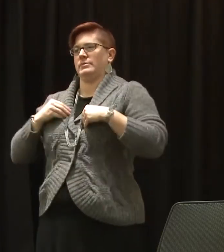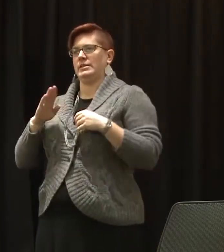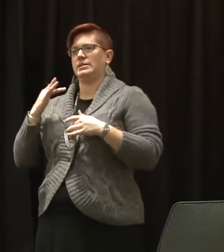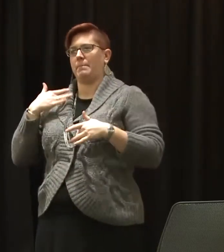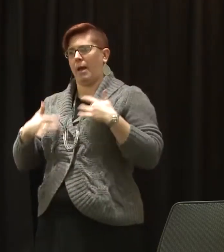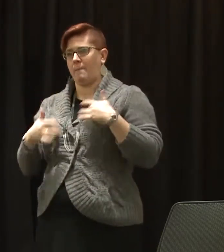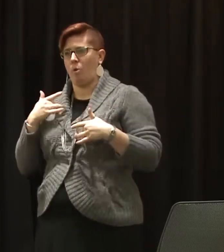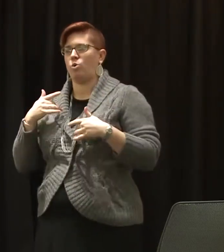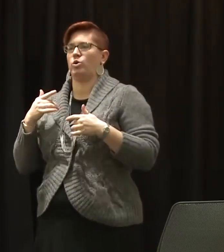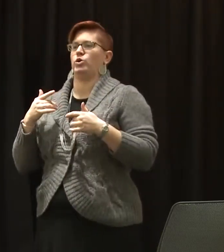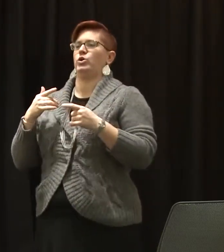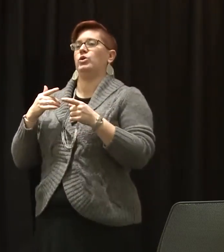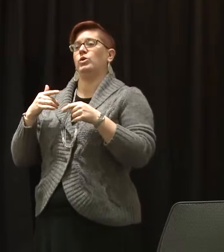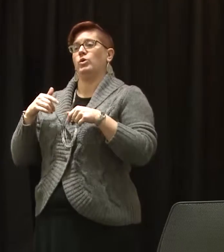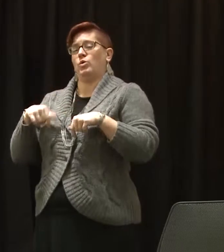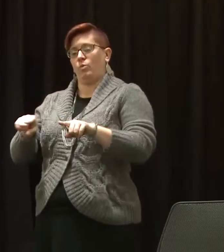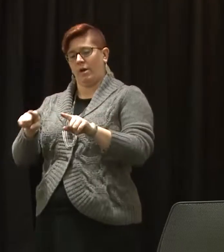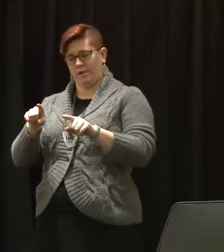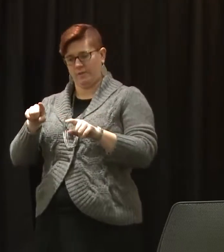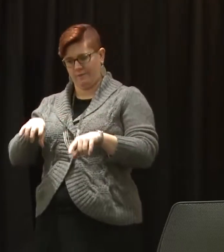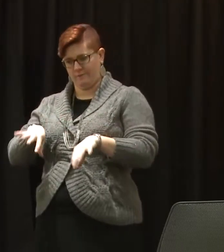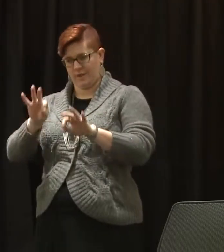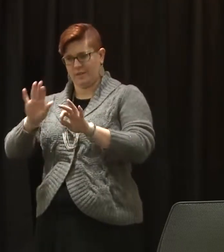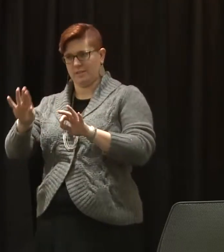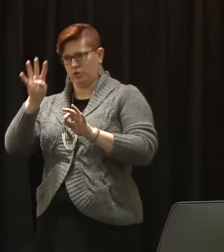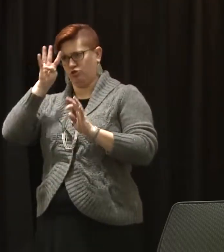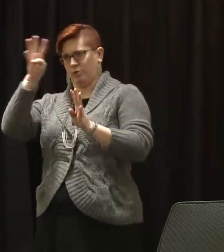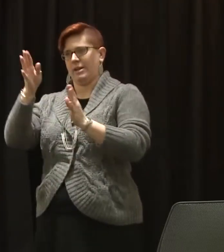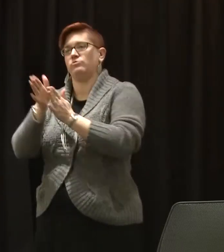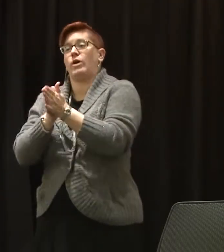bipolar disorder while finding his creative drive.